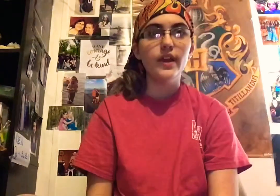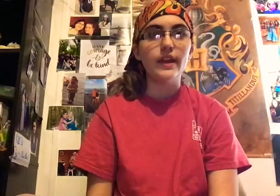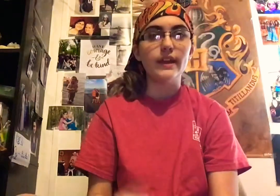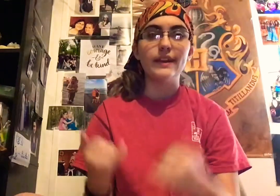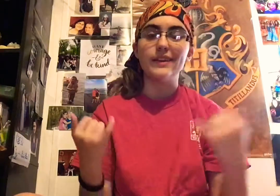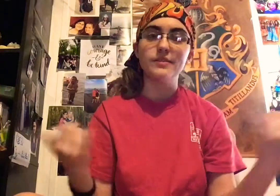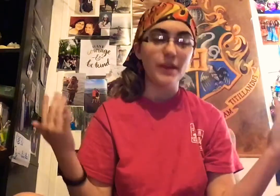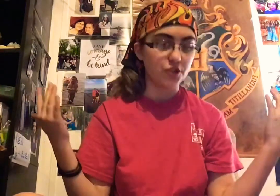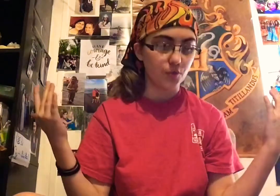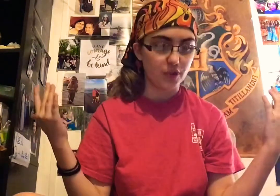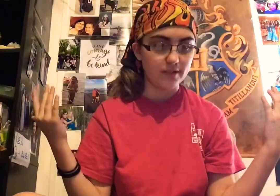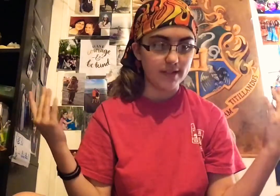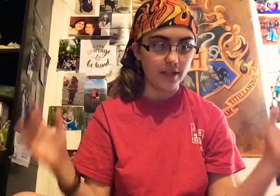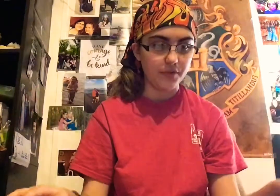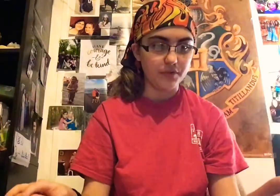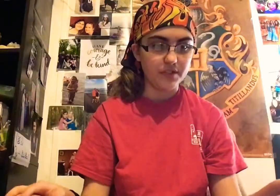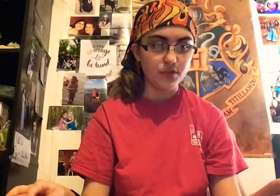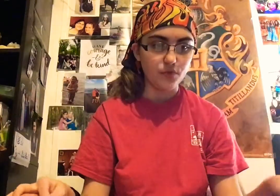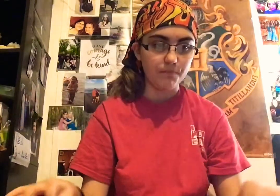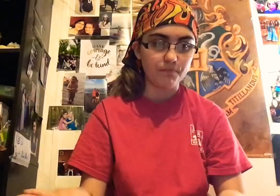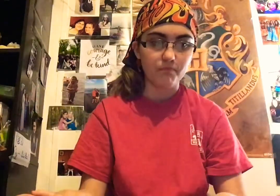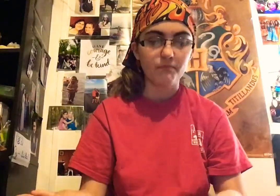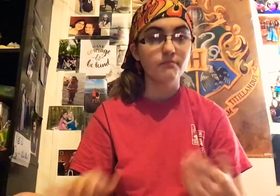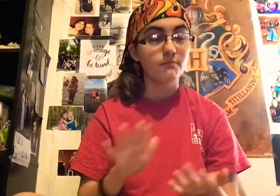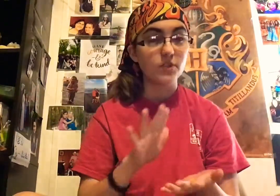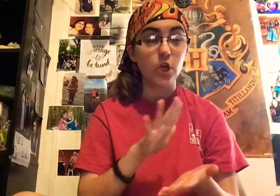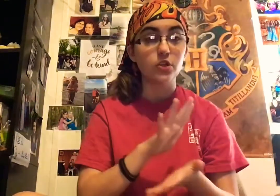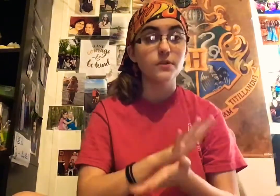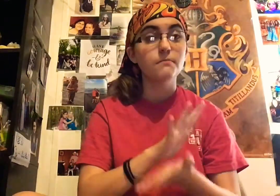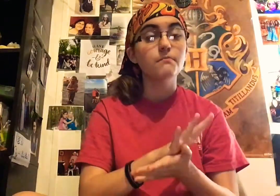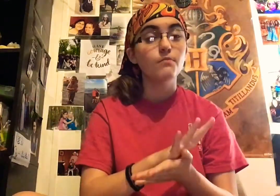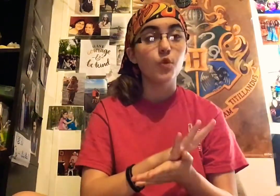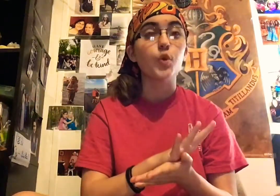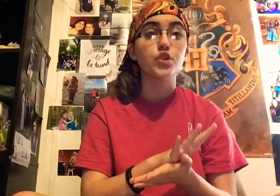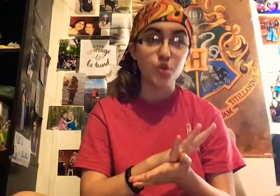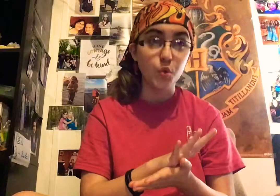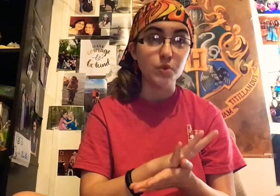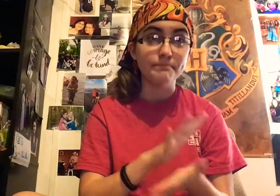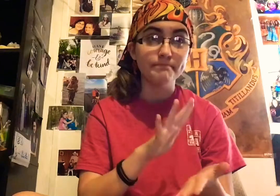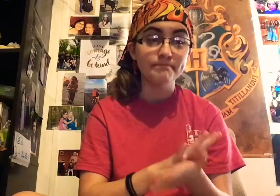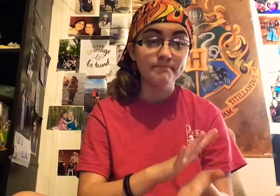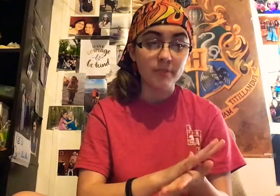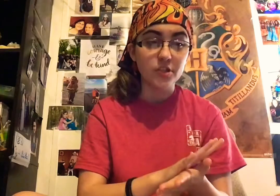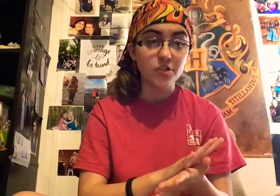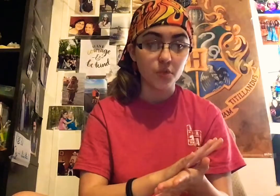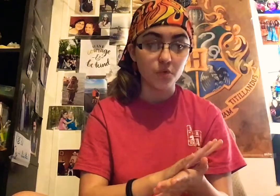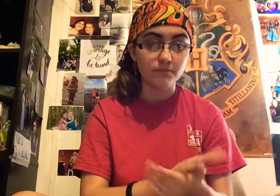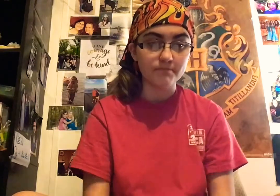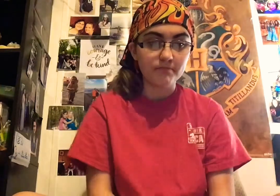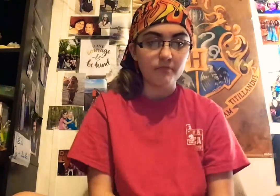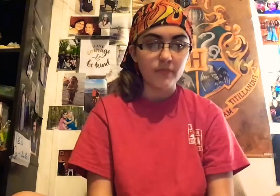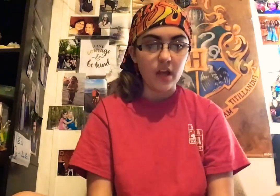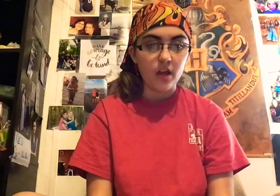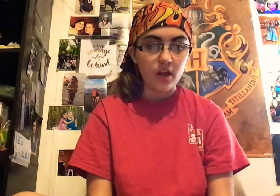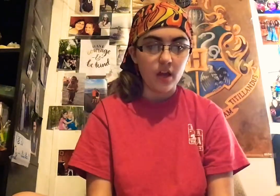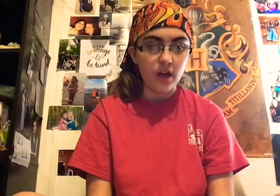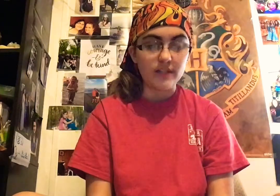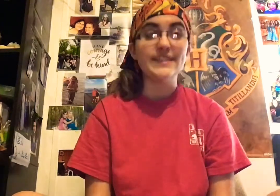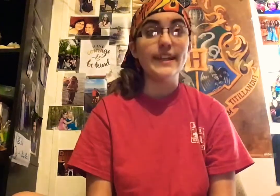Okay, now some extra words that you use in school. Starters, the word school. School.